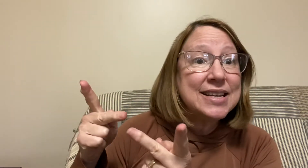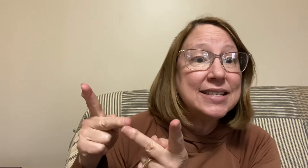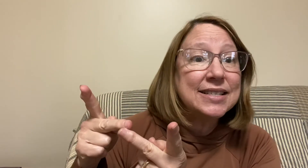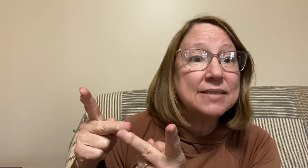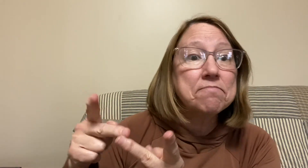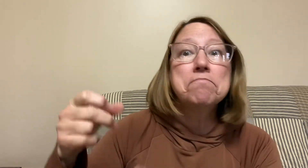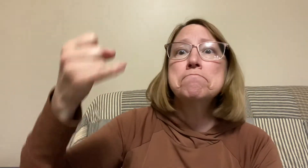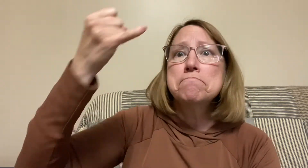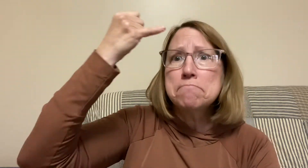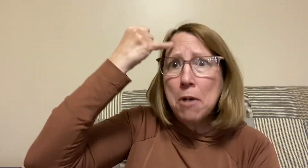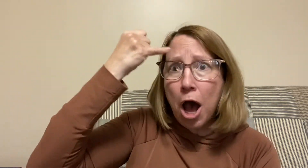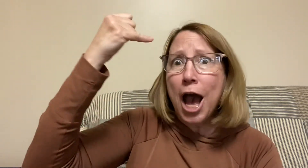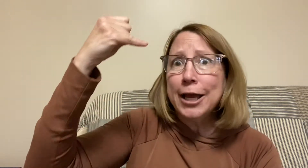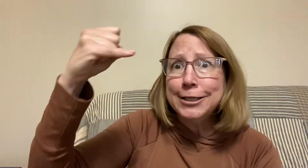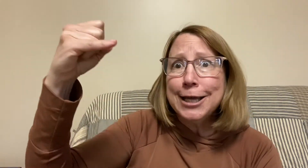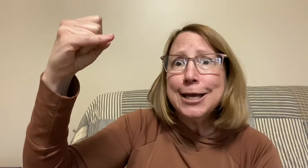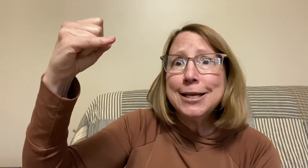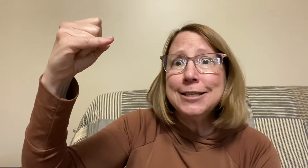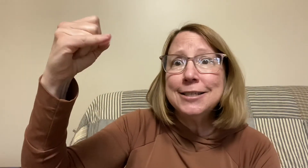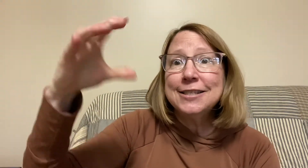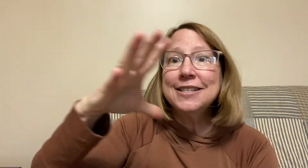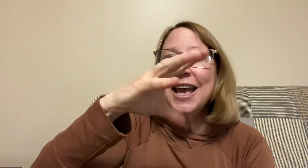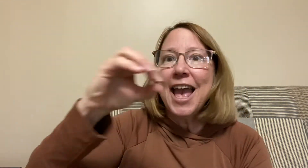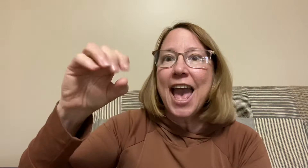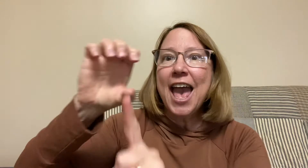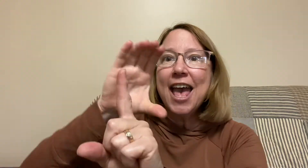began to unravel.